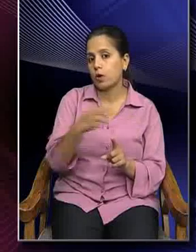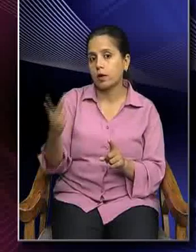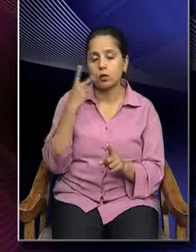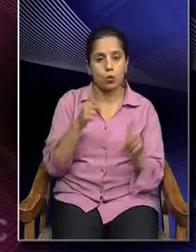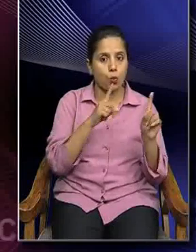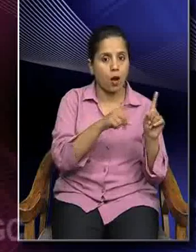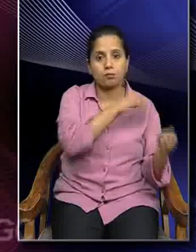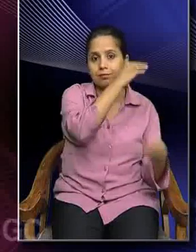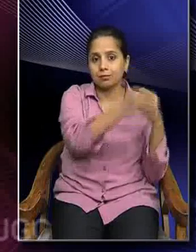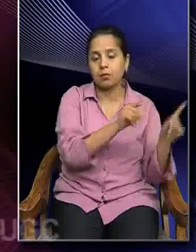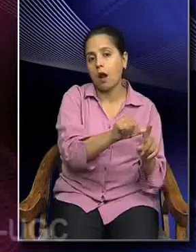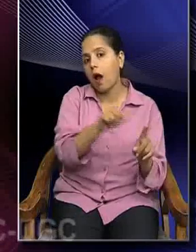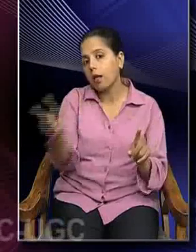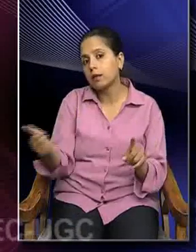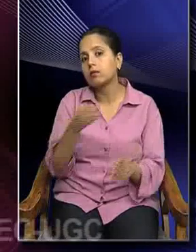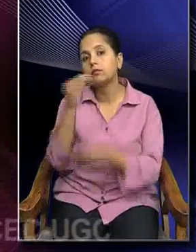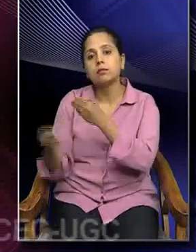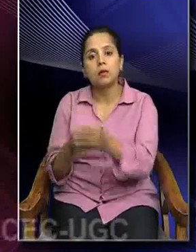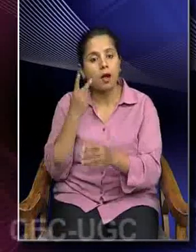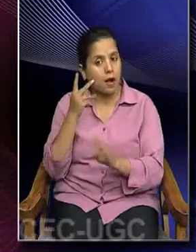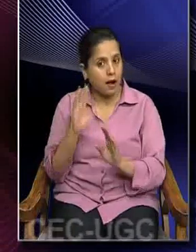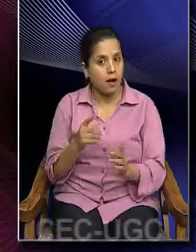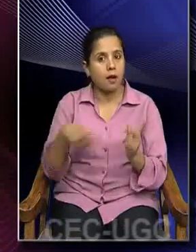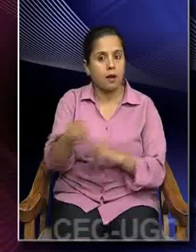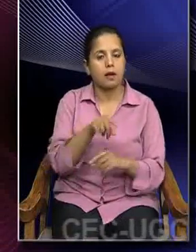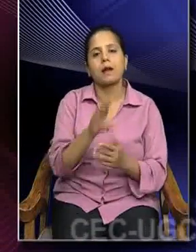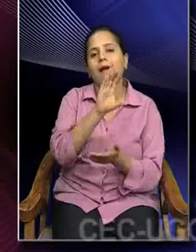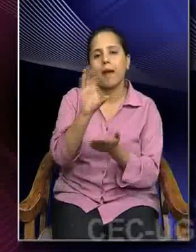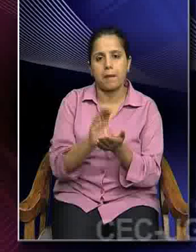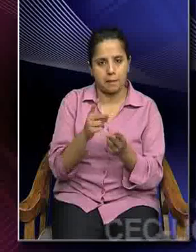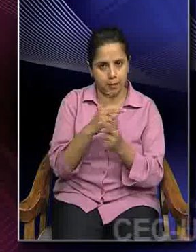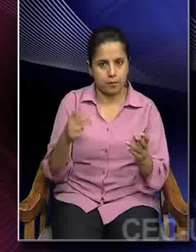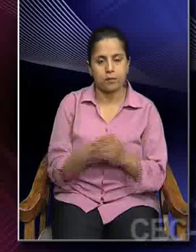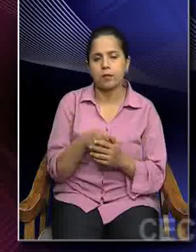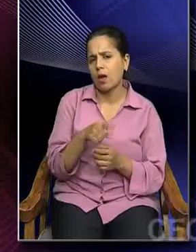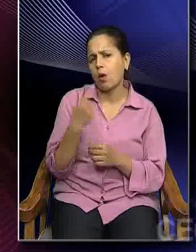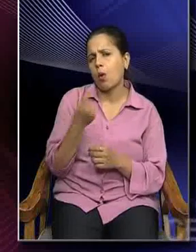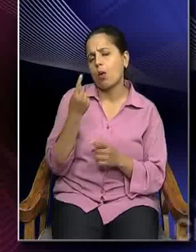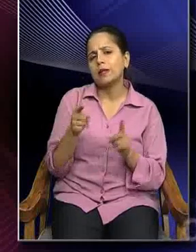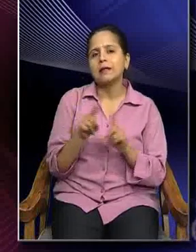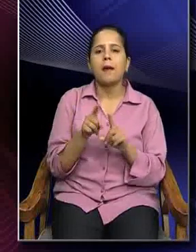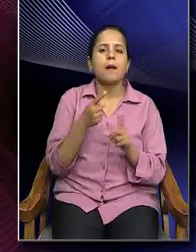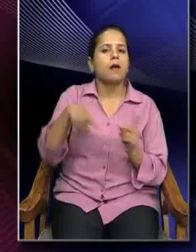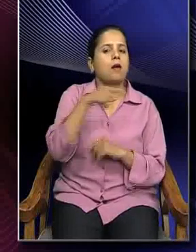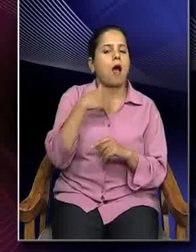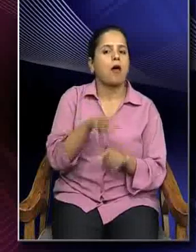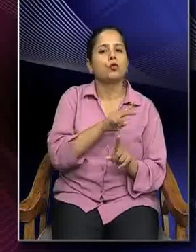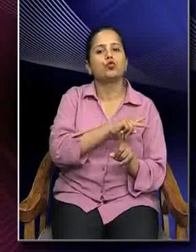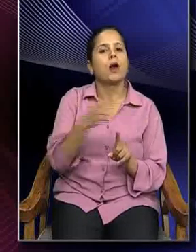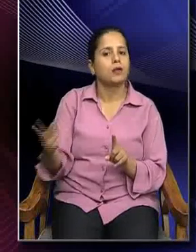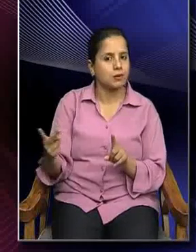one generation to the other in the form of capital. So just as we kind of transfer